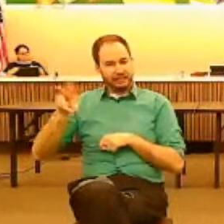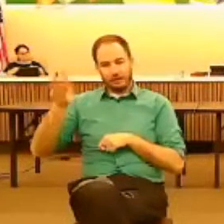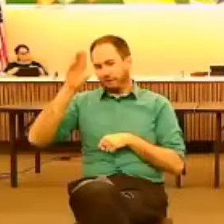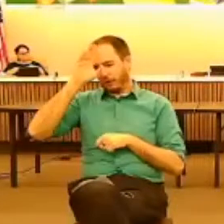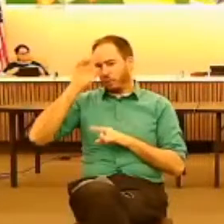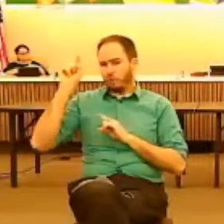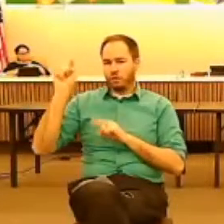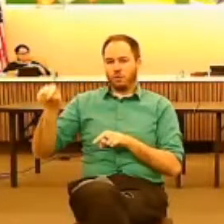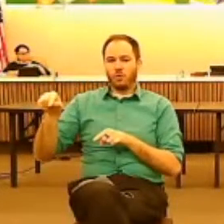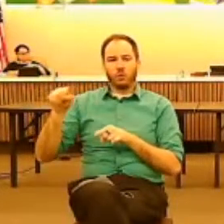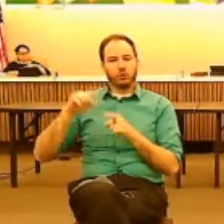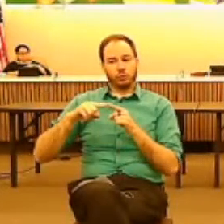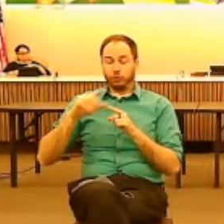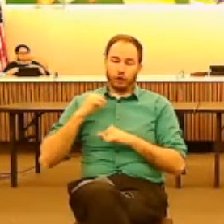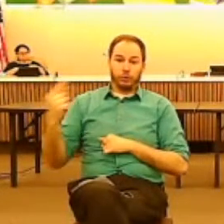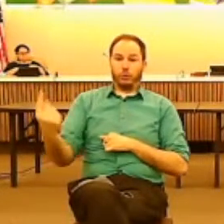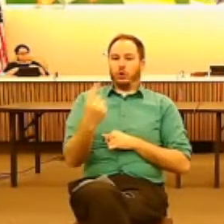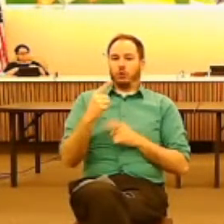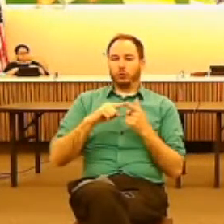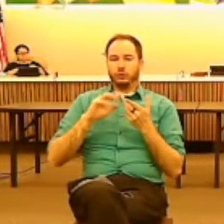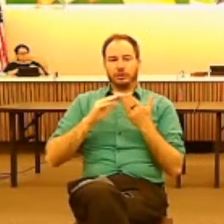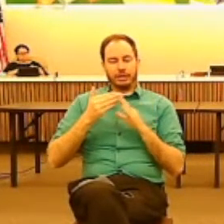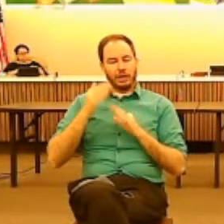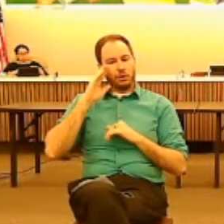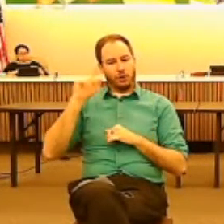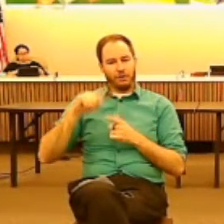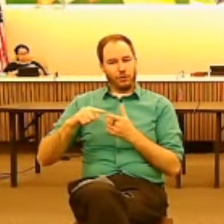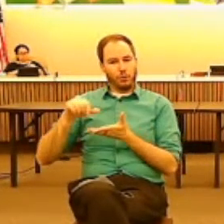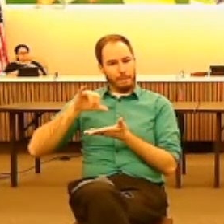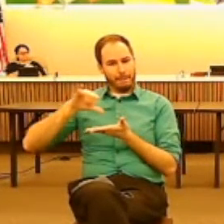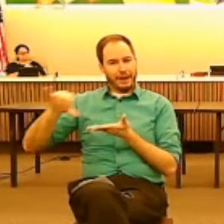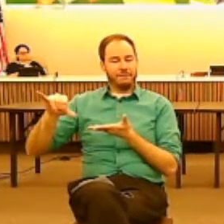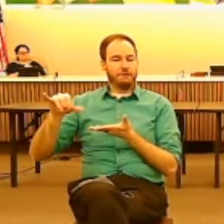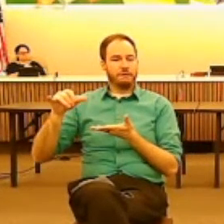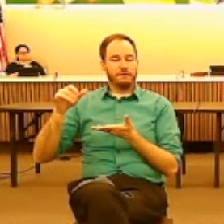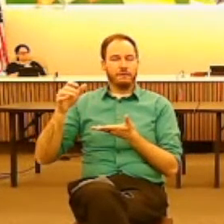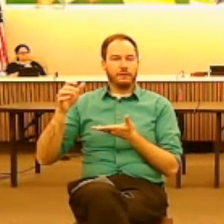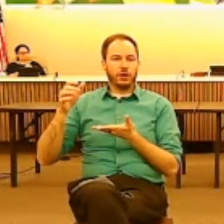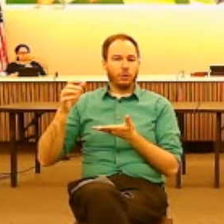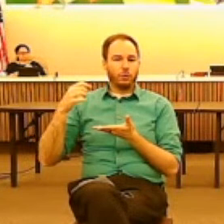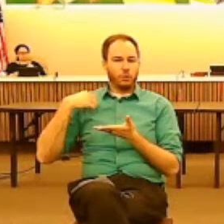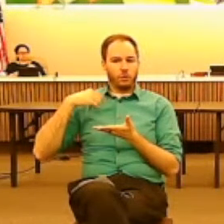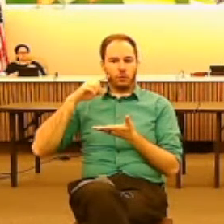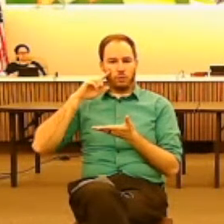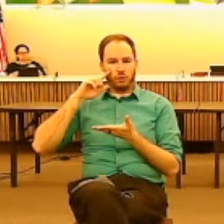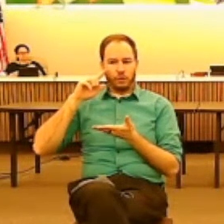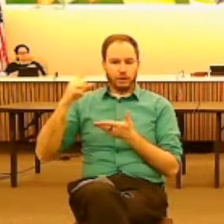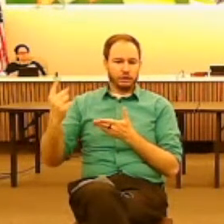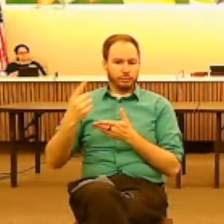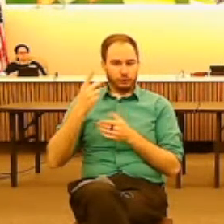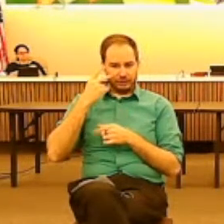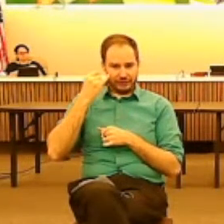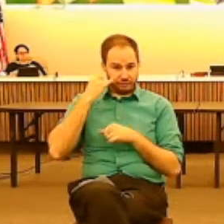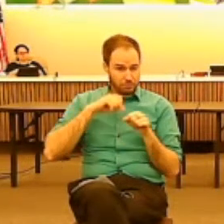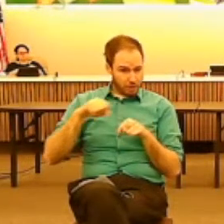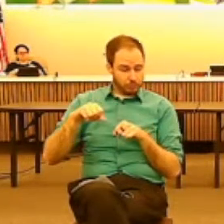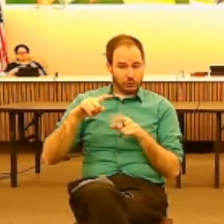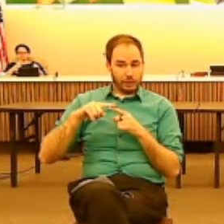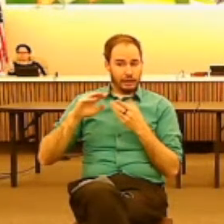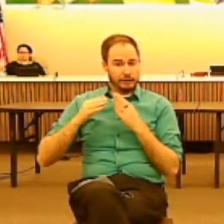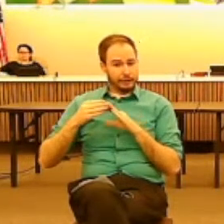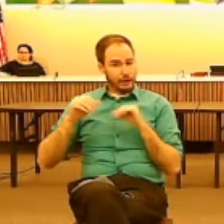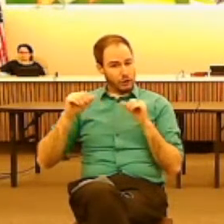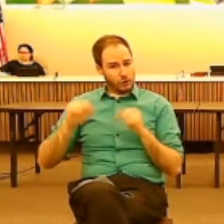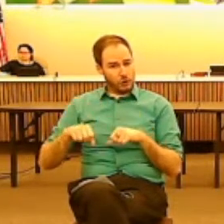come to the town because they know that they do paving now. So they're going to come and see if it's possible that the town